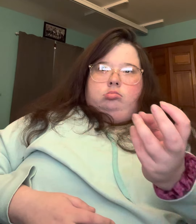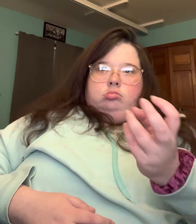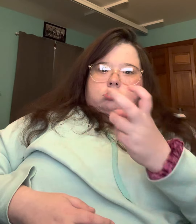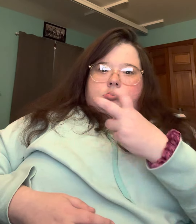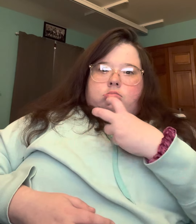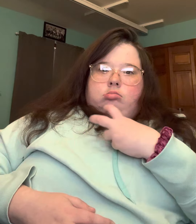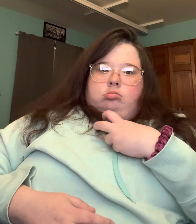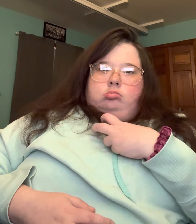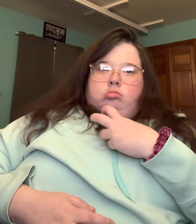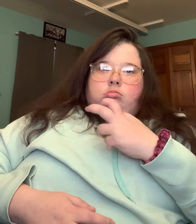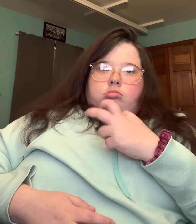Like,